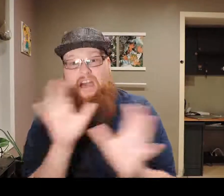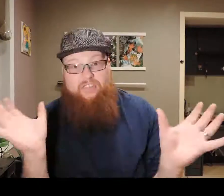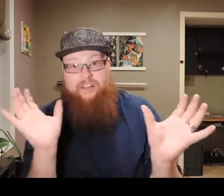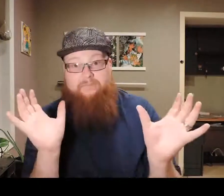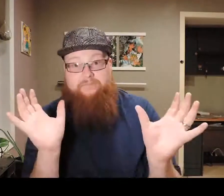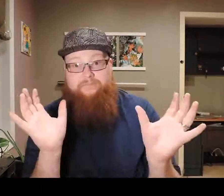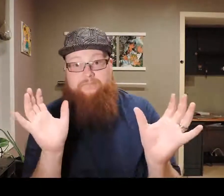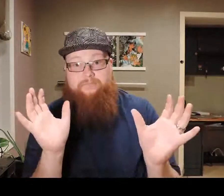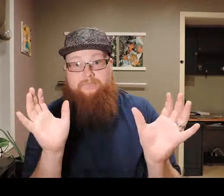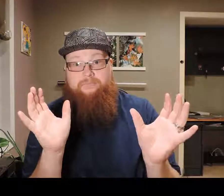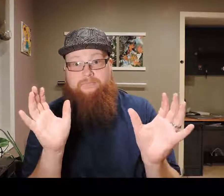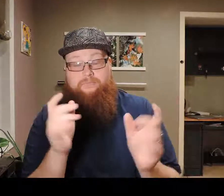nothing.